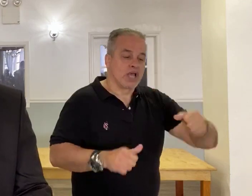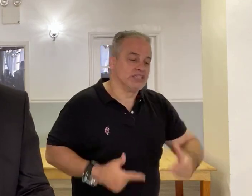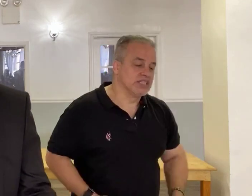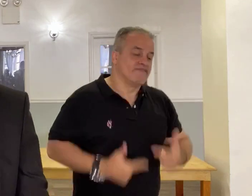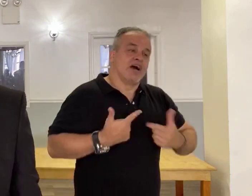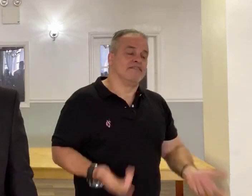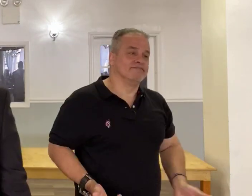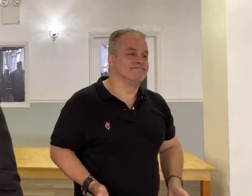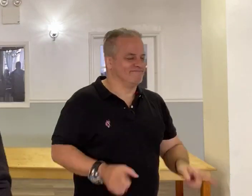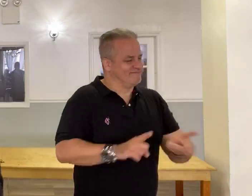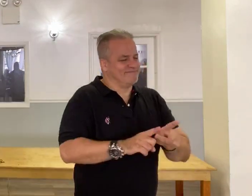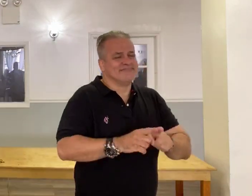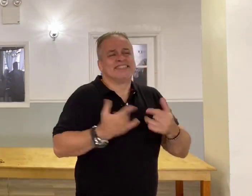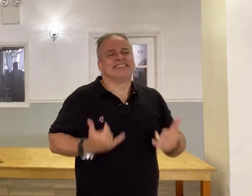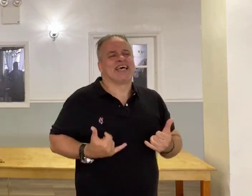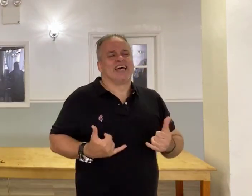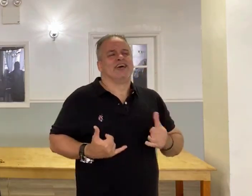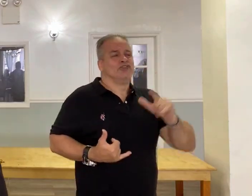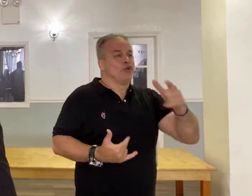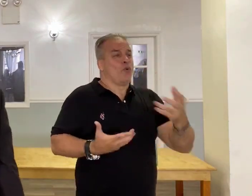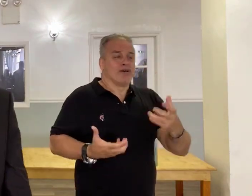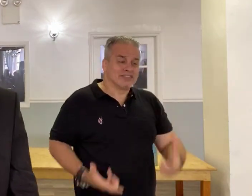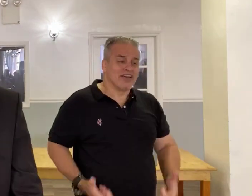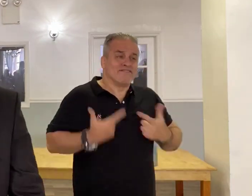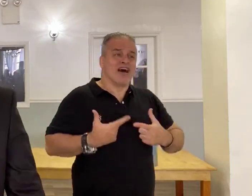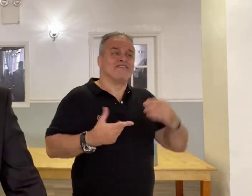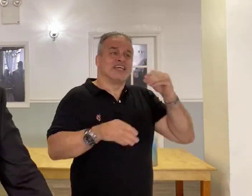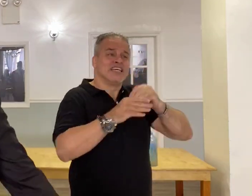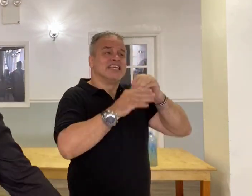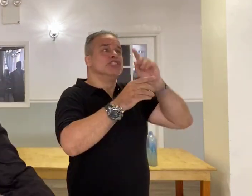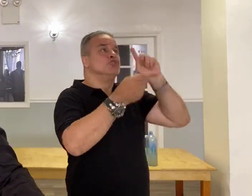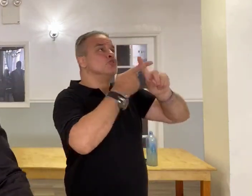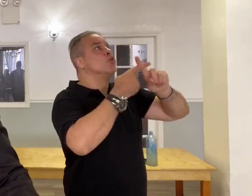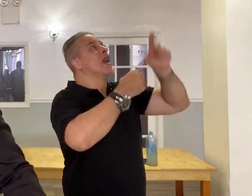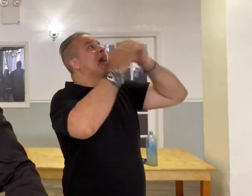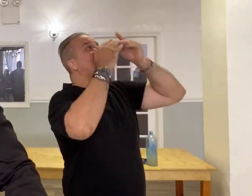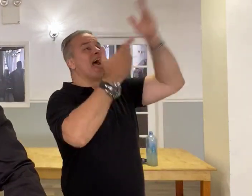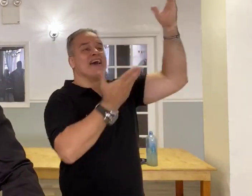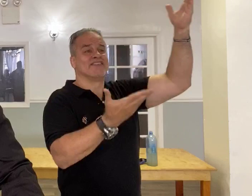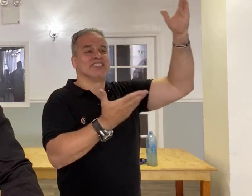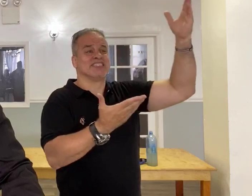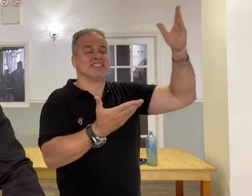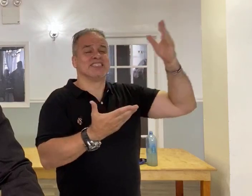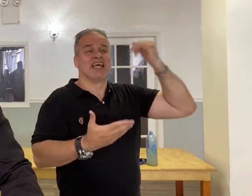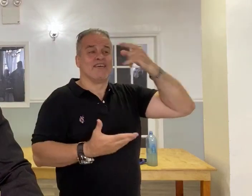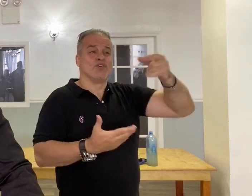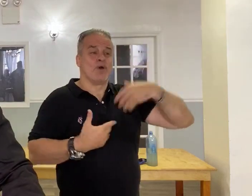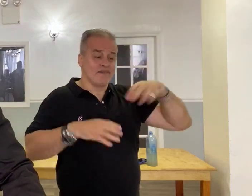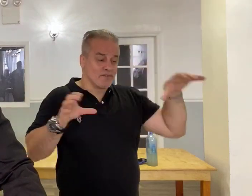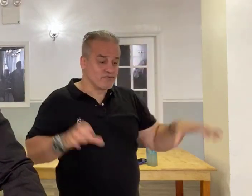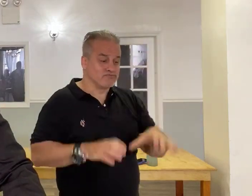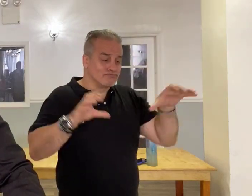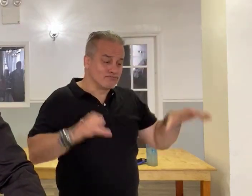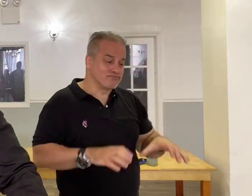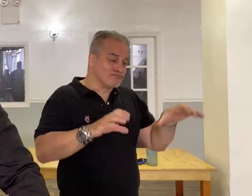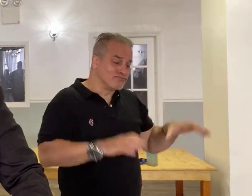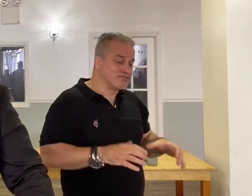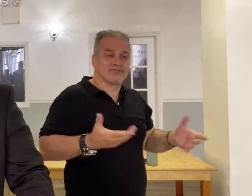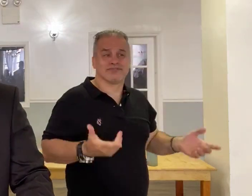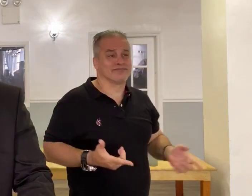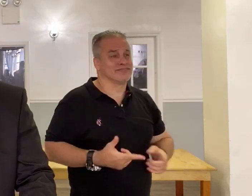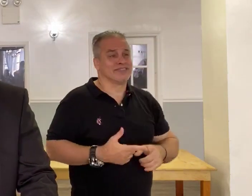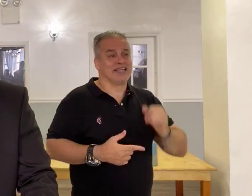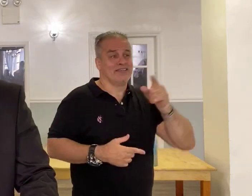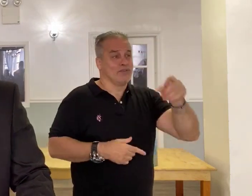hit by one of those horrific rounds and it shattered your bone and you have a putrefying, bleeding wound and